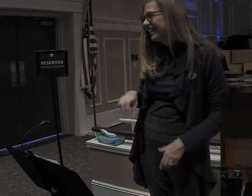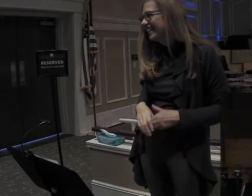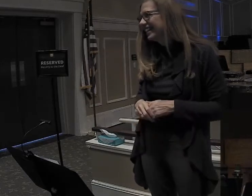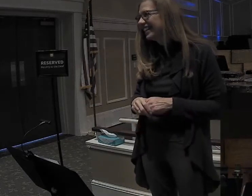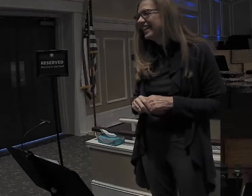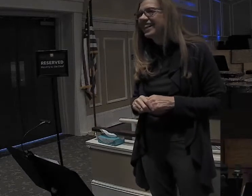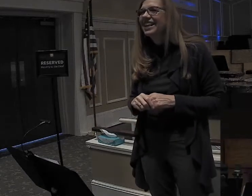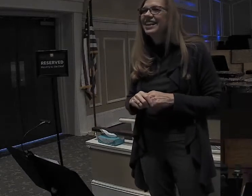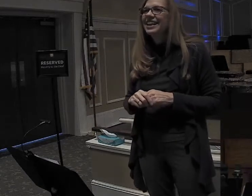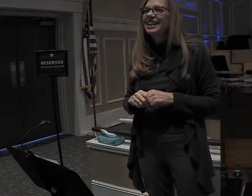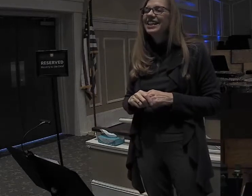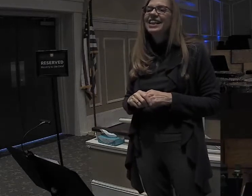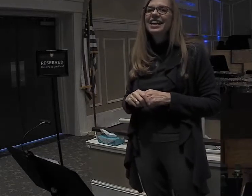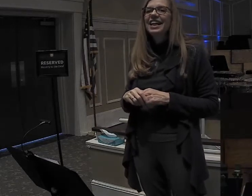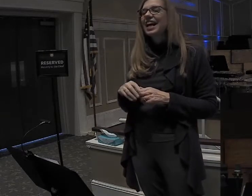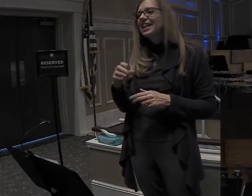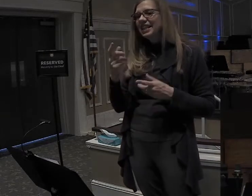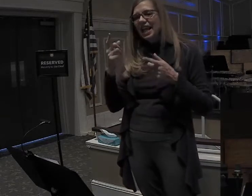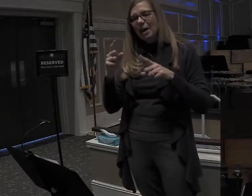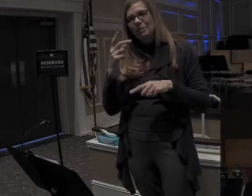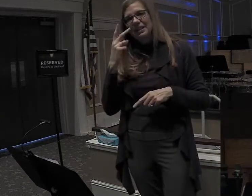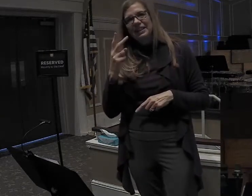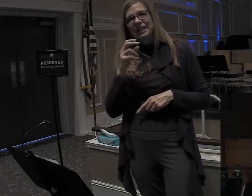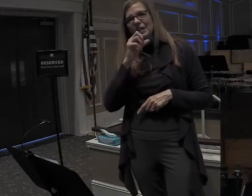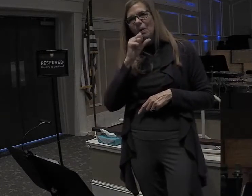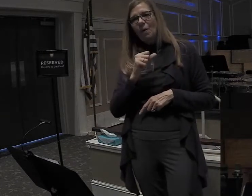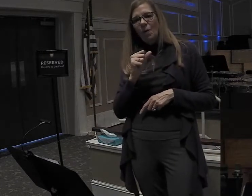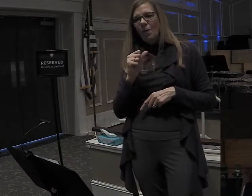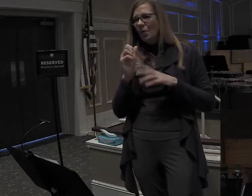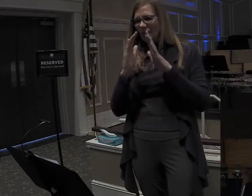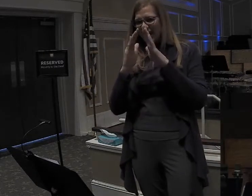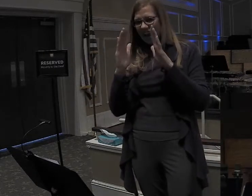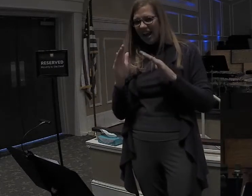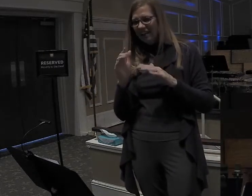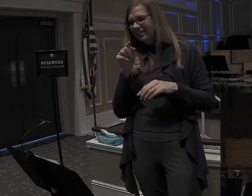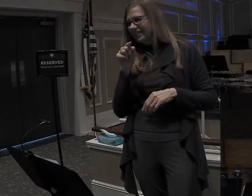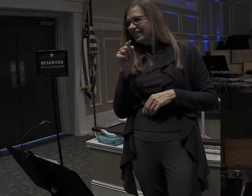And they happened on a little hut, a little cabin in the woods.